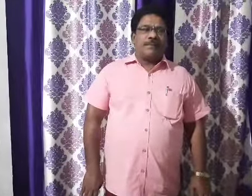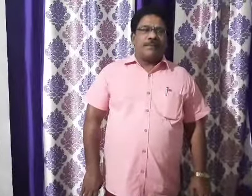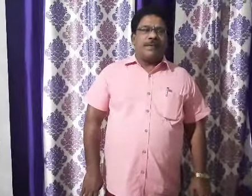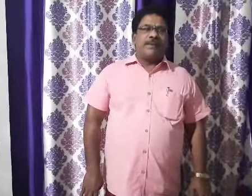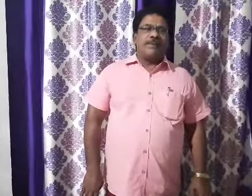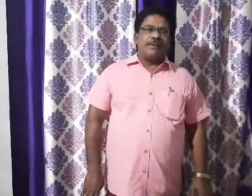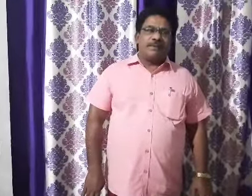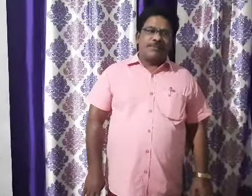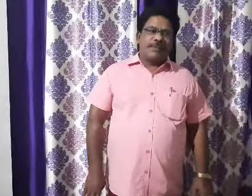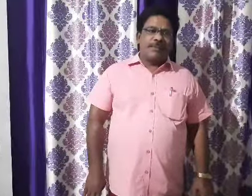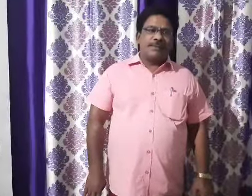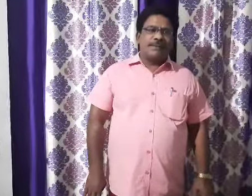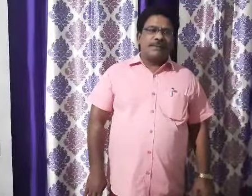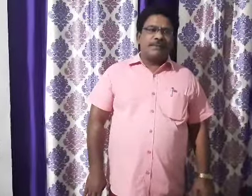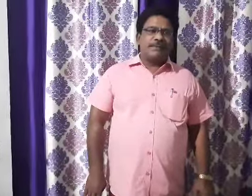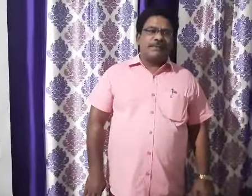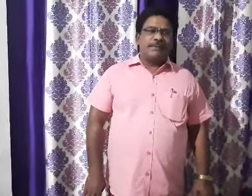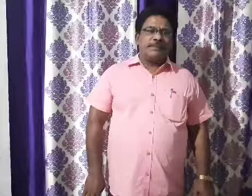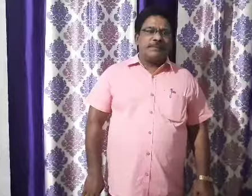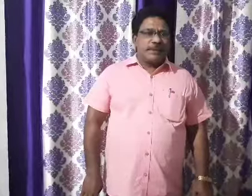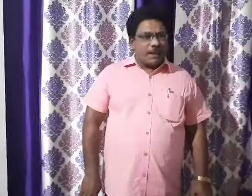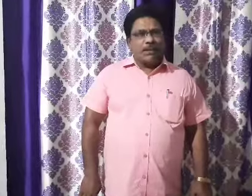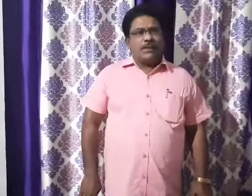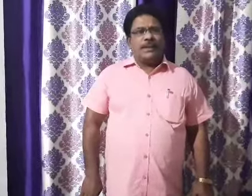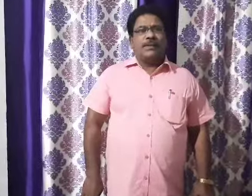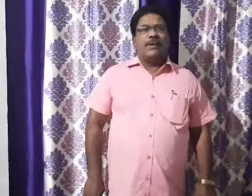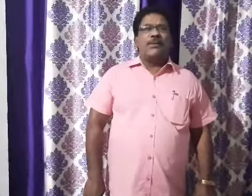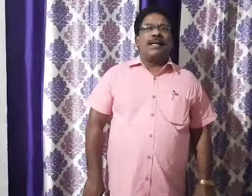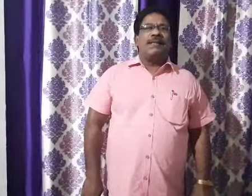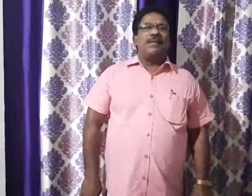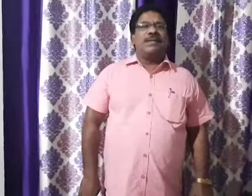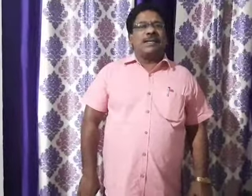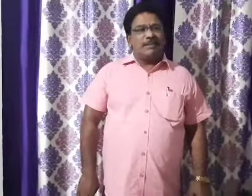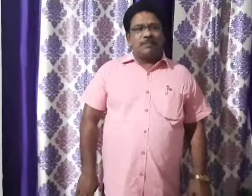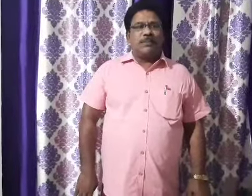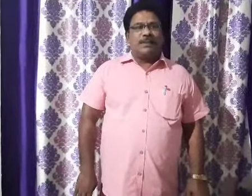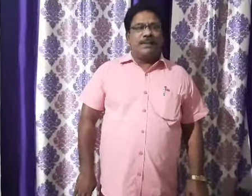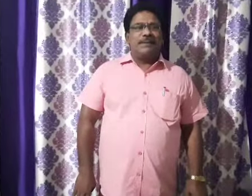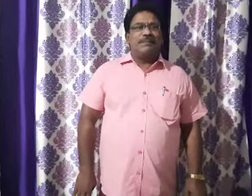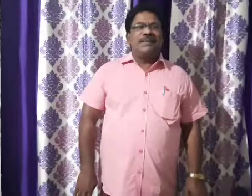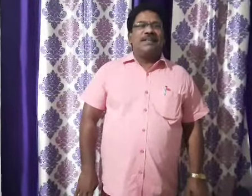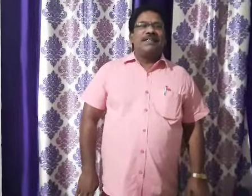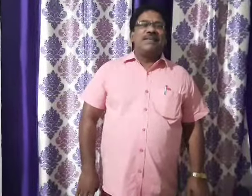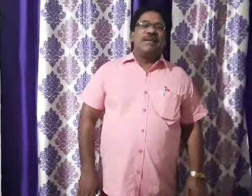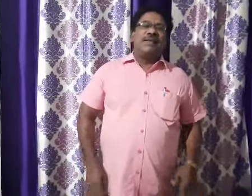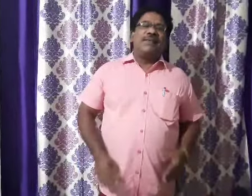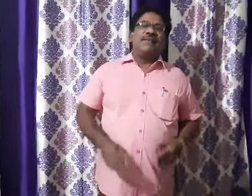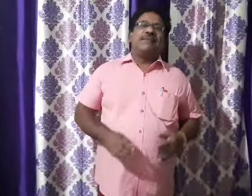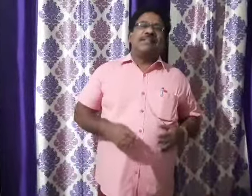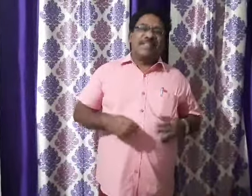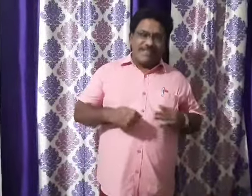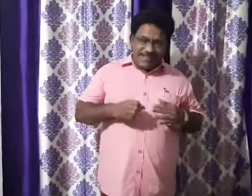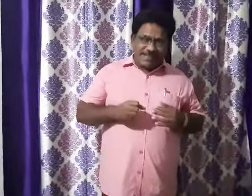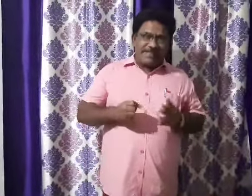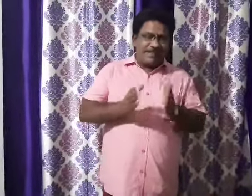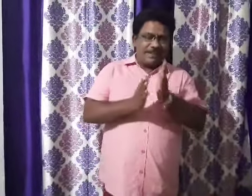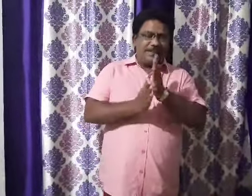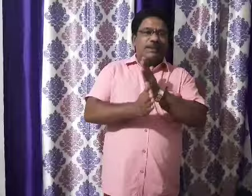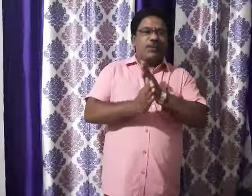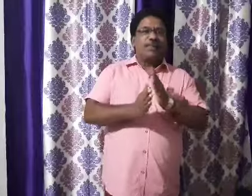I am very much confident. I know that you are utilizing your time properly. You might have revised the topic